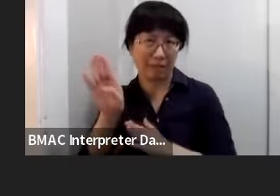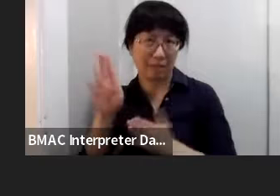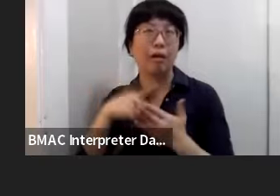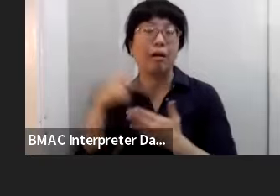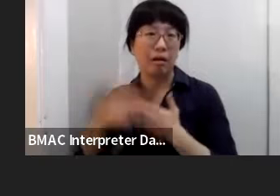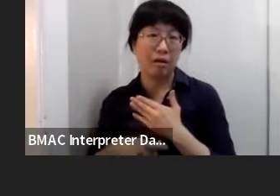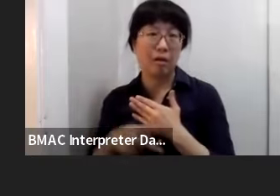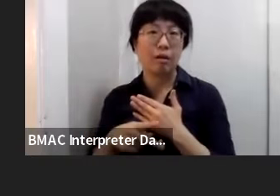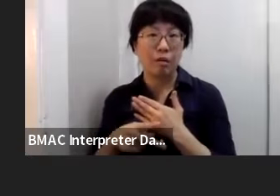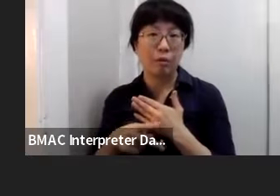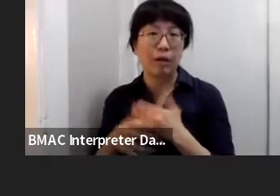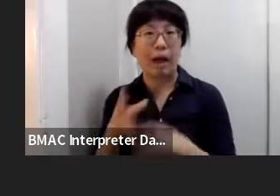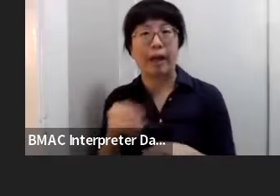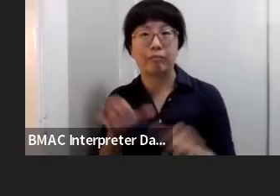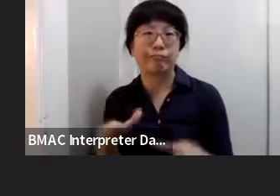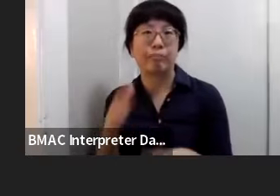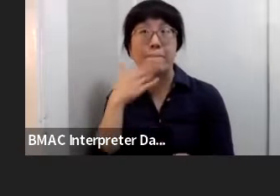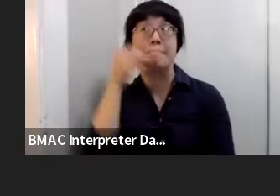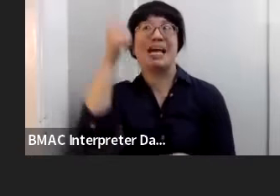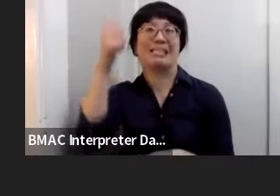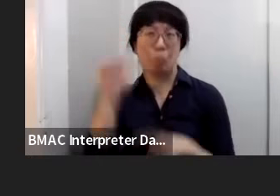aligning ourselves with best practices